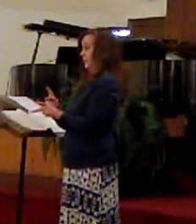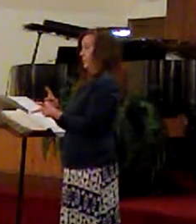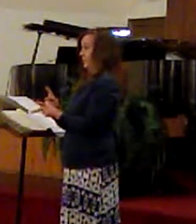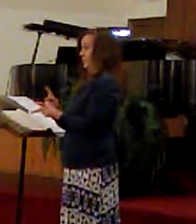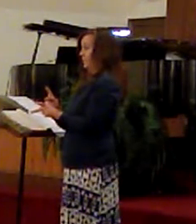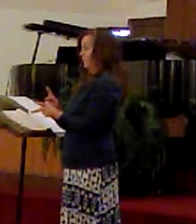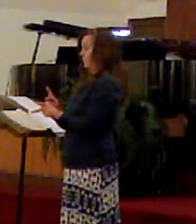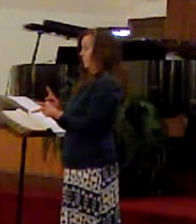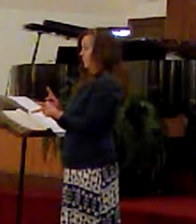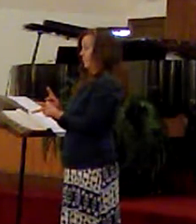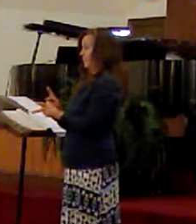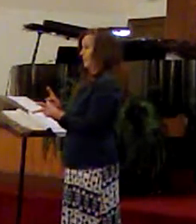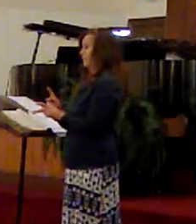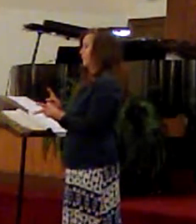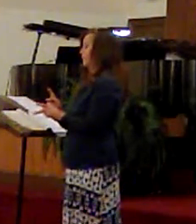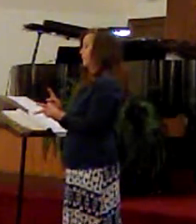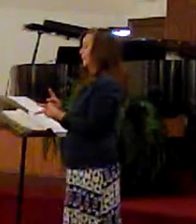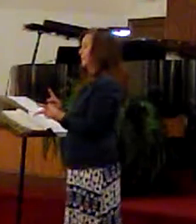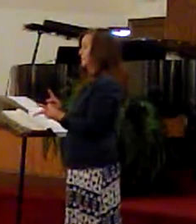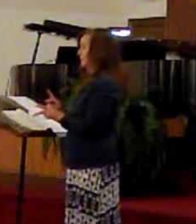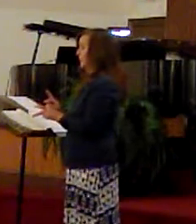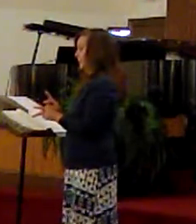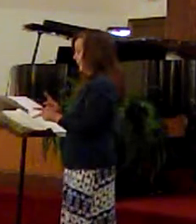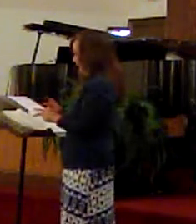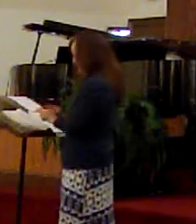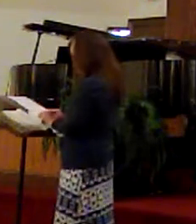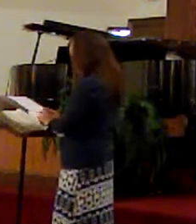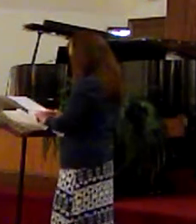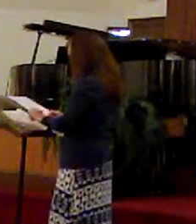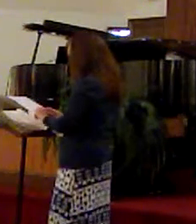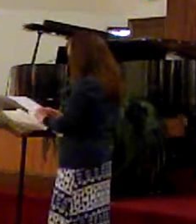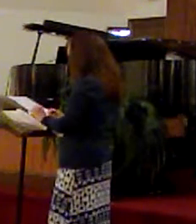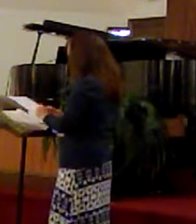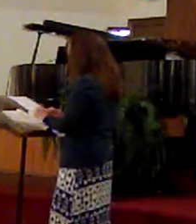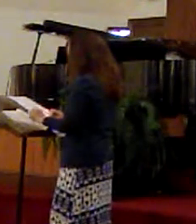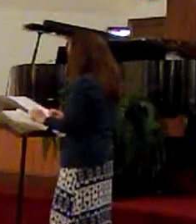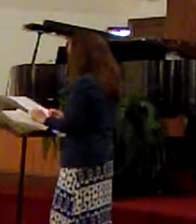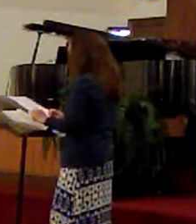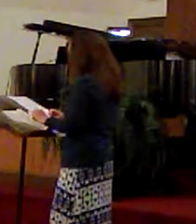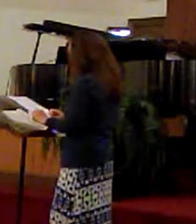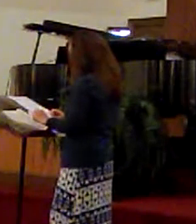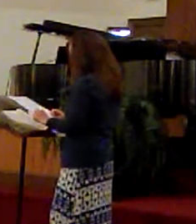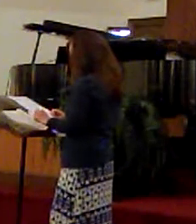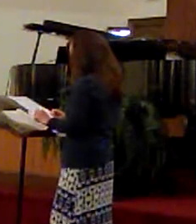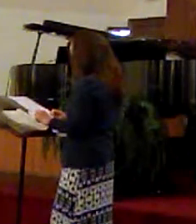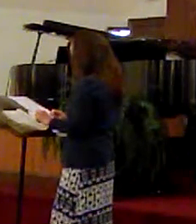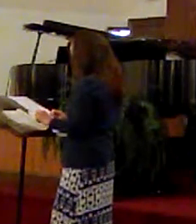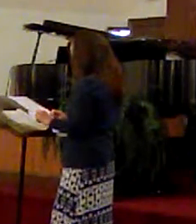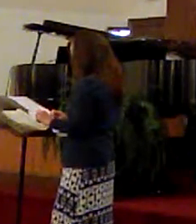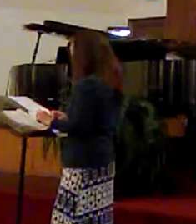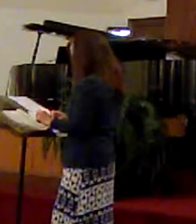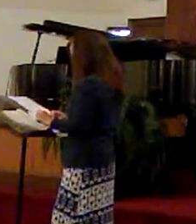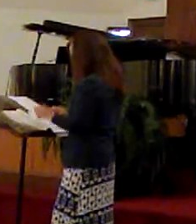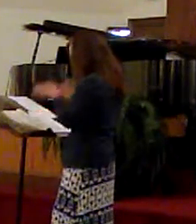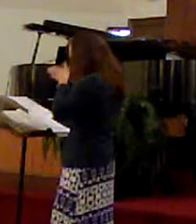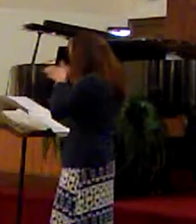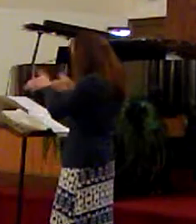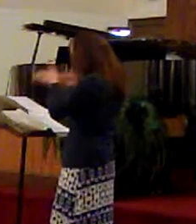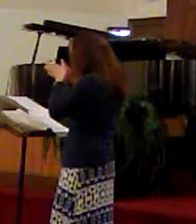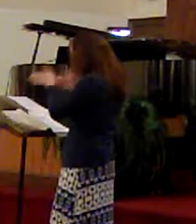Be very careful. So as you're studying, you've got to take note. We're talking about the observation part. Take note of